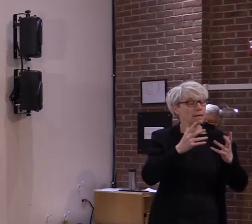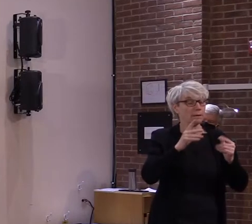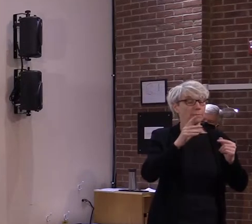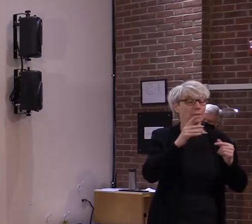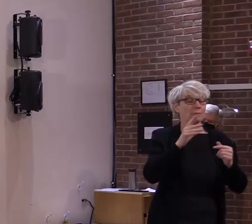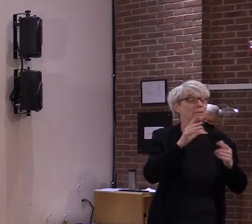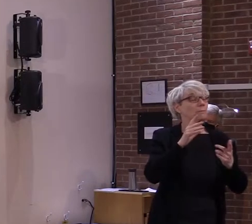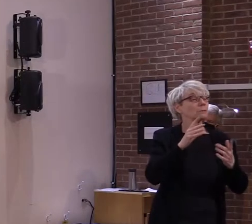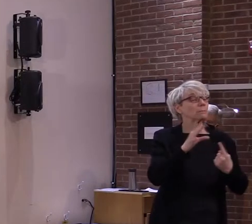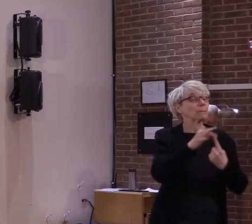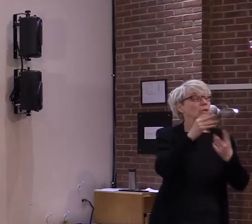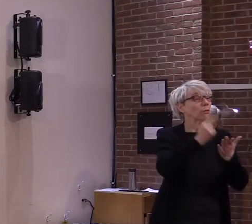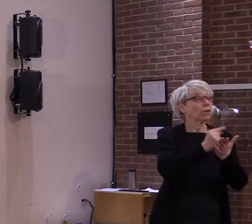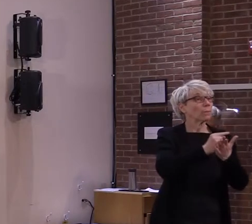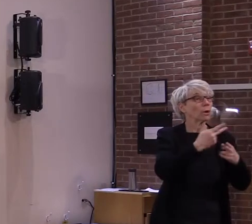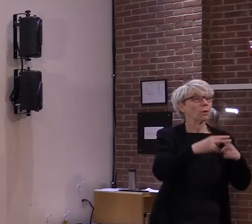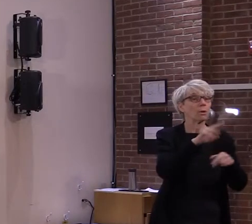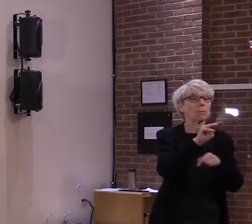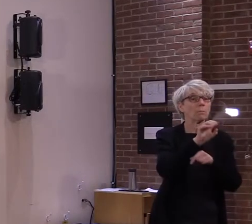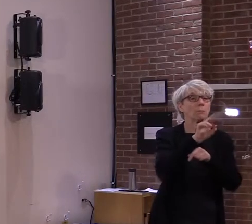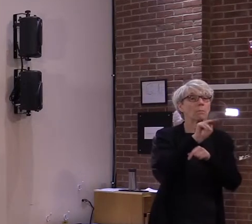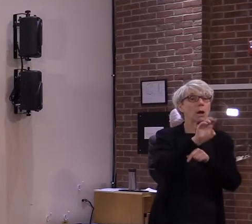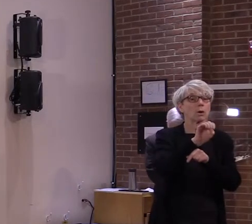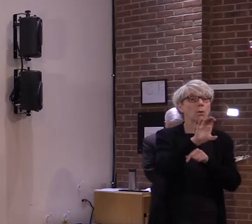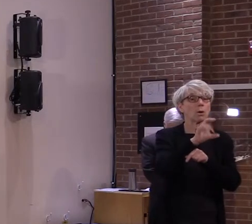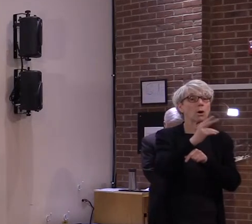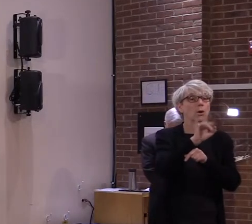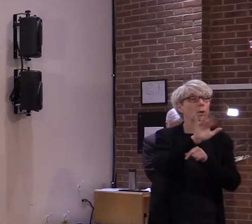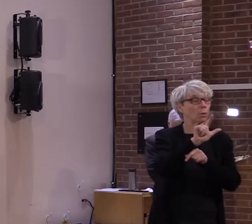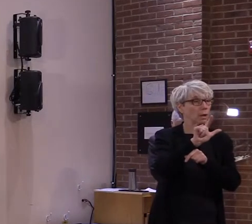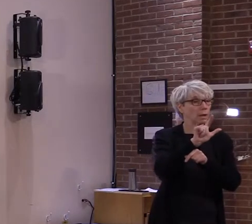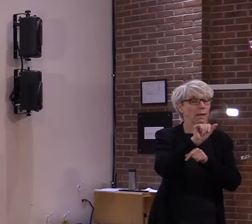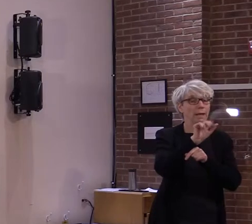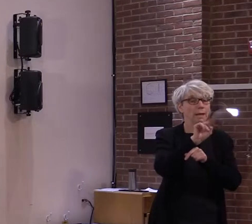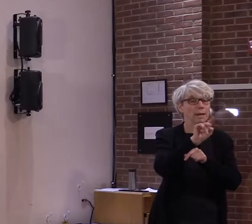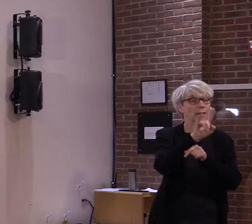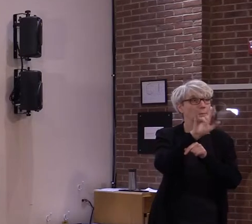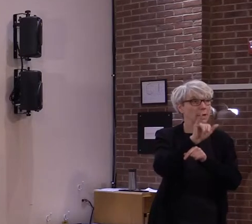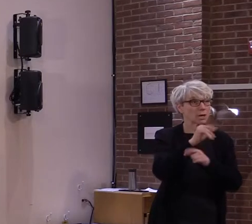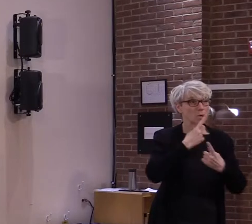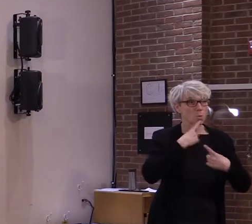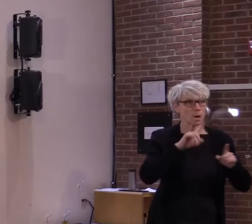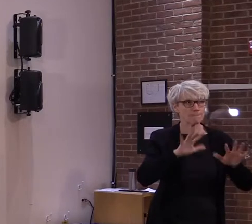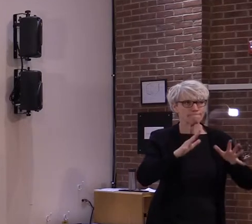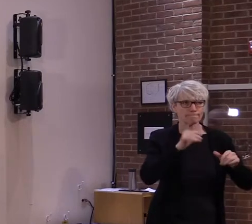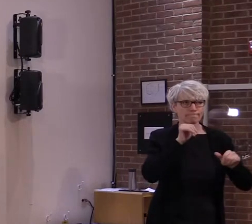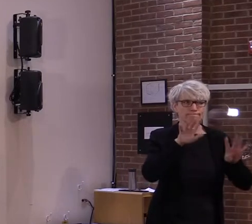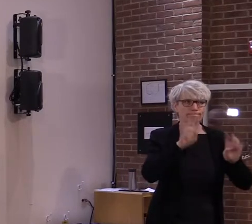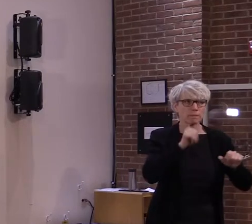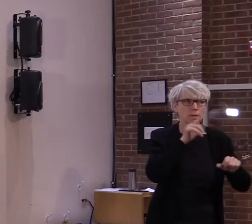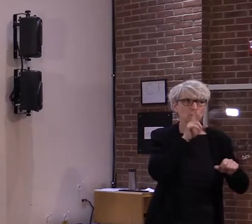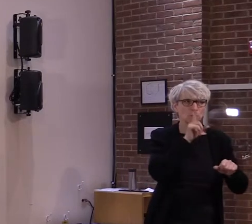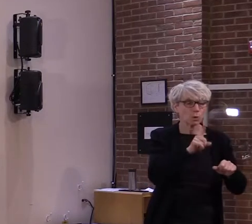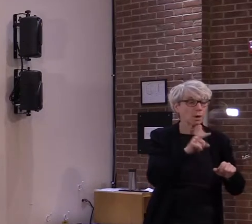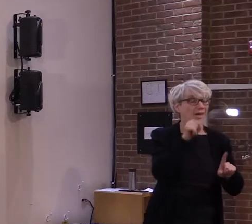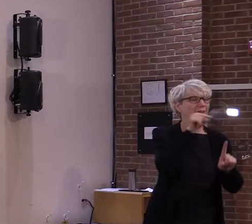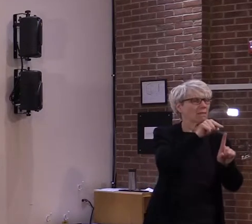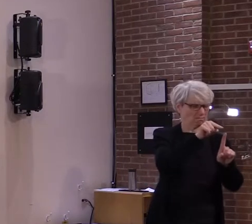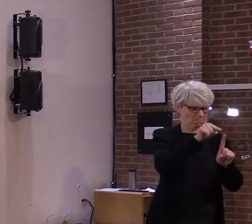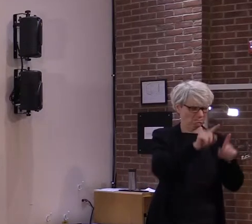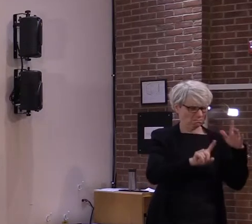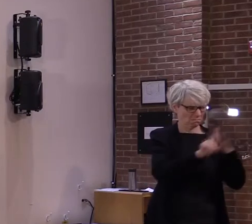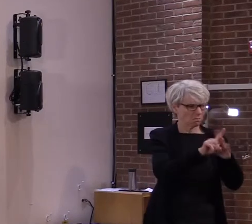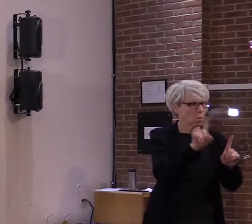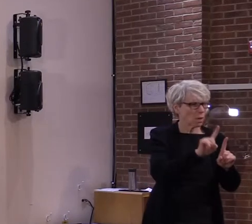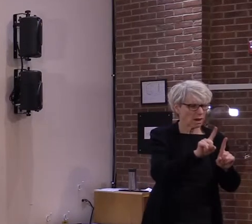the case-level data from the lab to identify the county from where the specimen was taken, nor travel-related